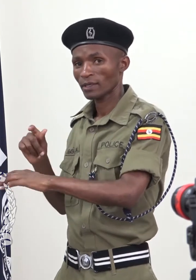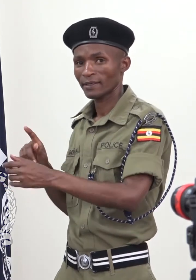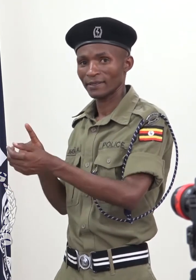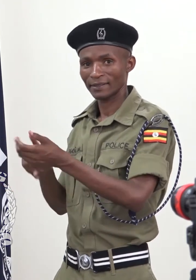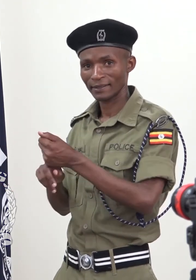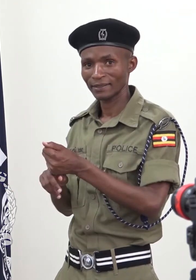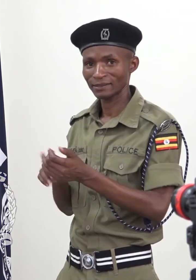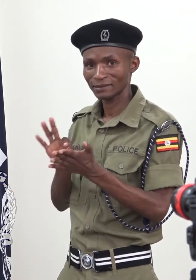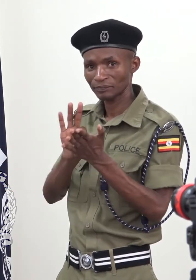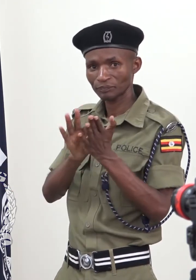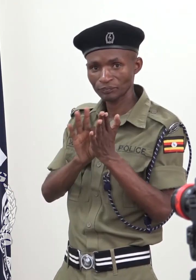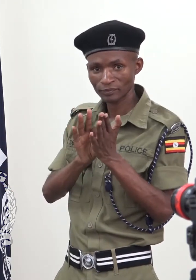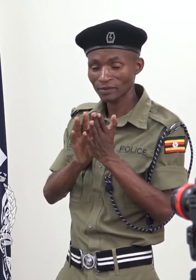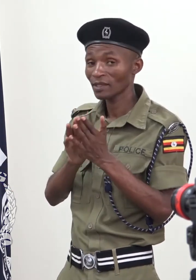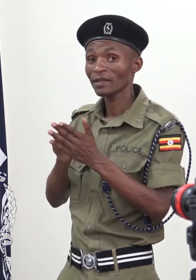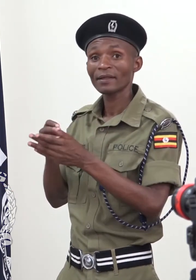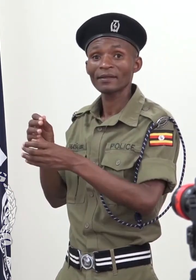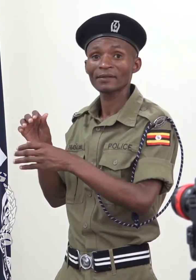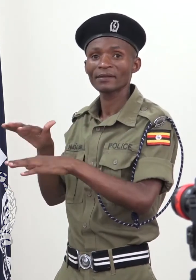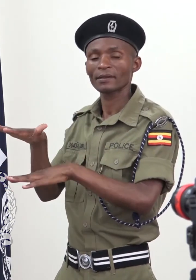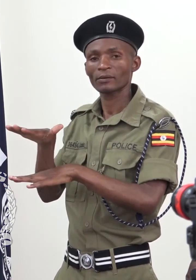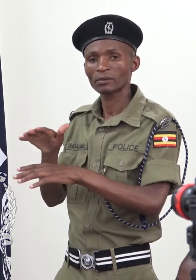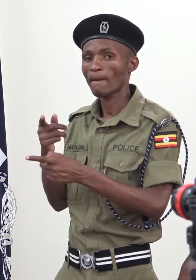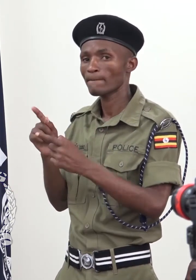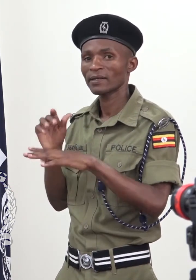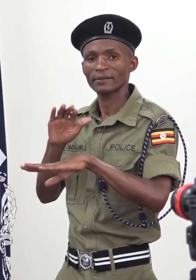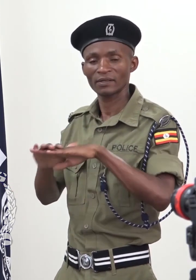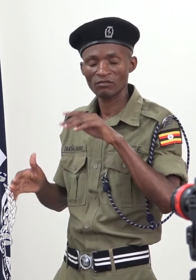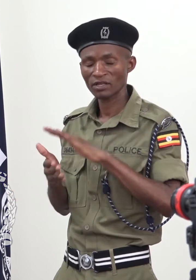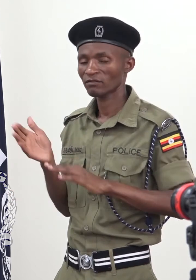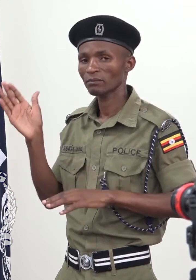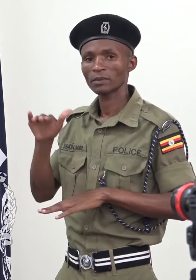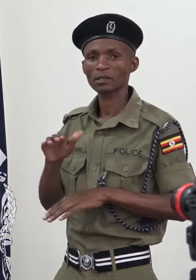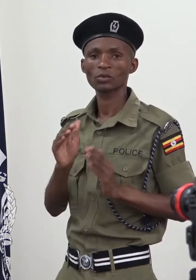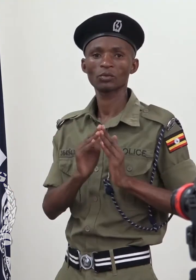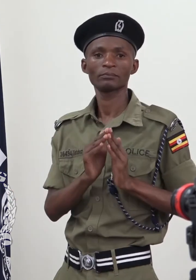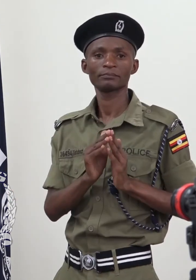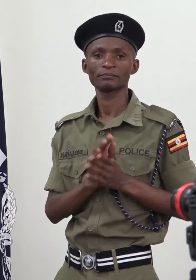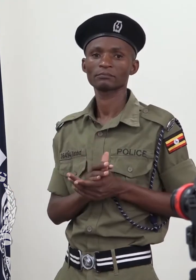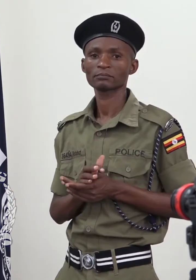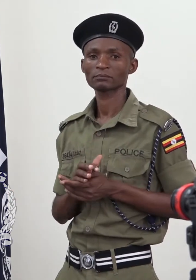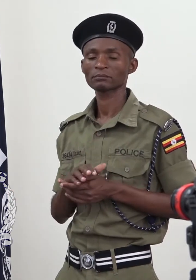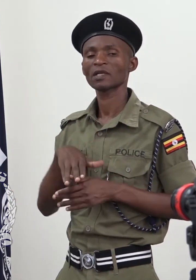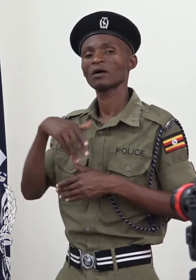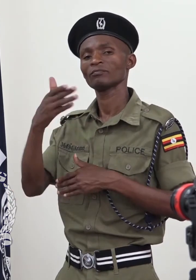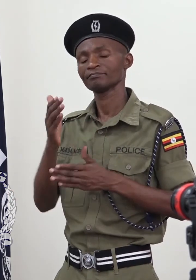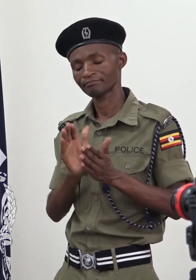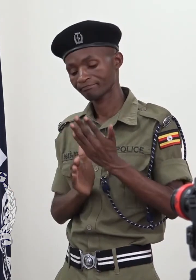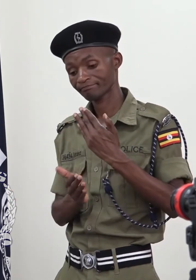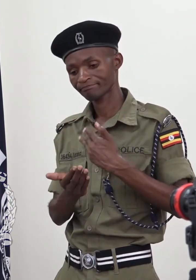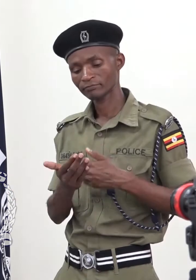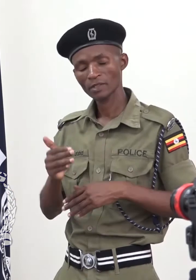her business at the trading center, but she didn't return home. So the following morning,